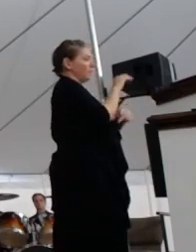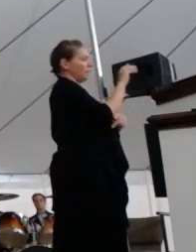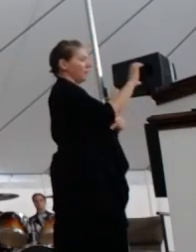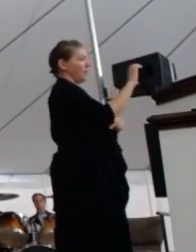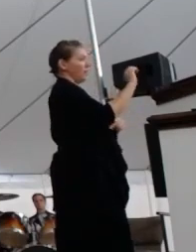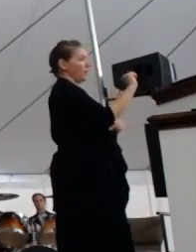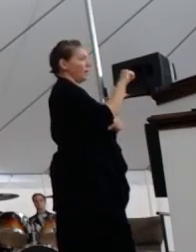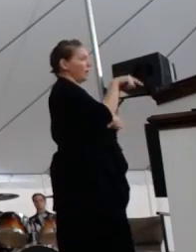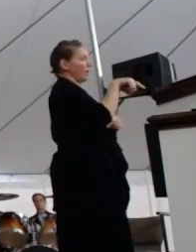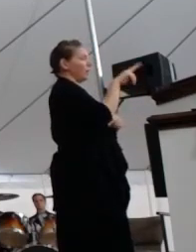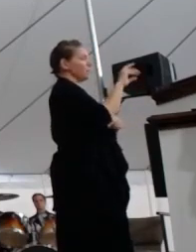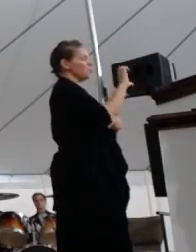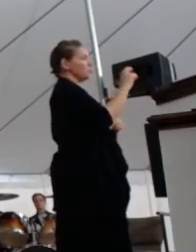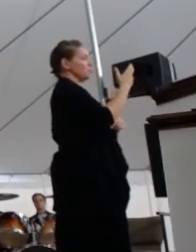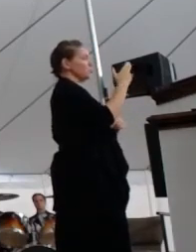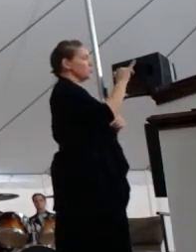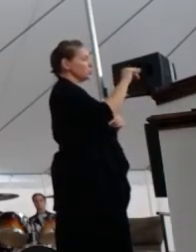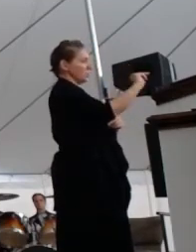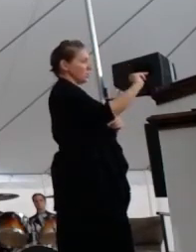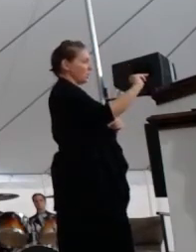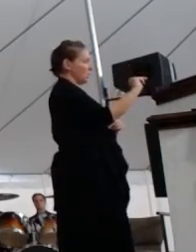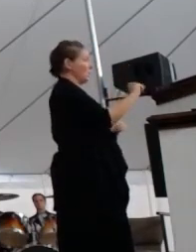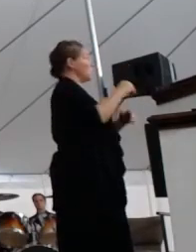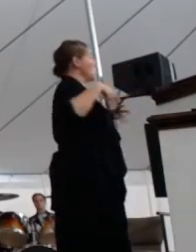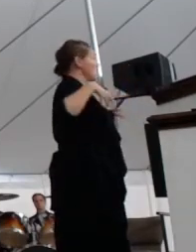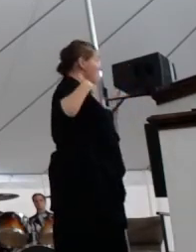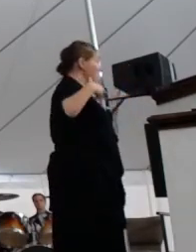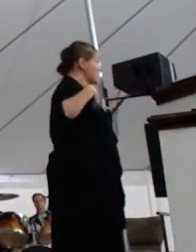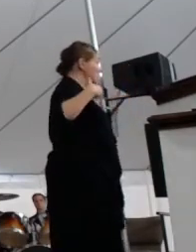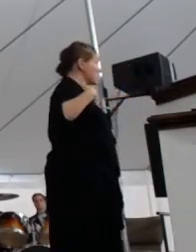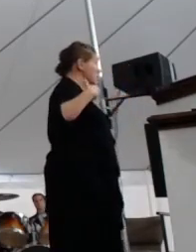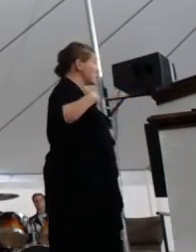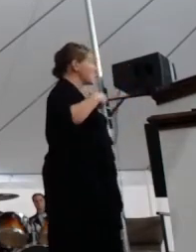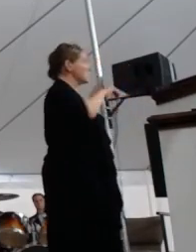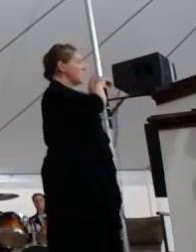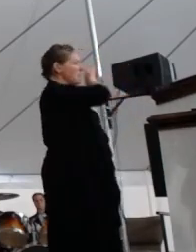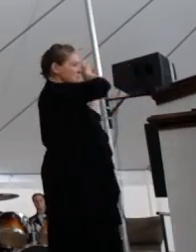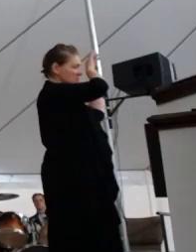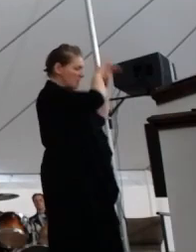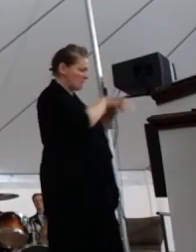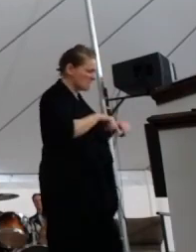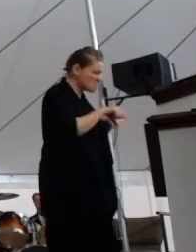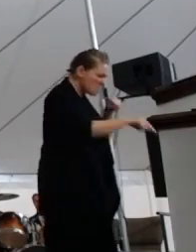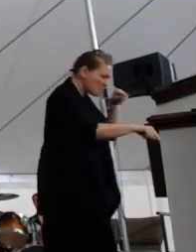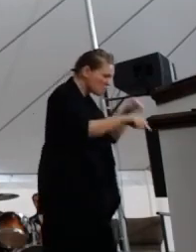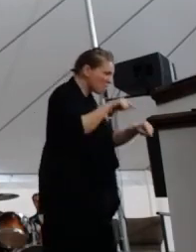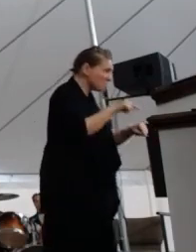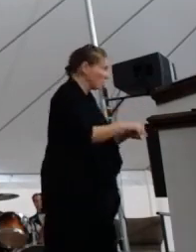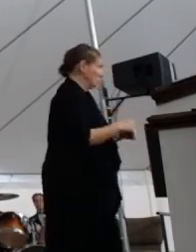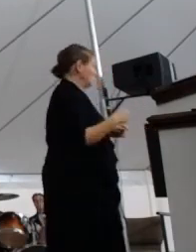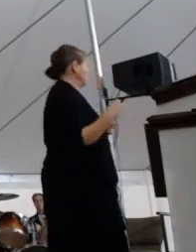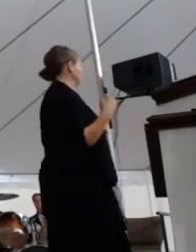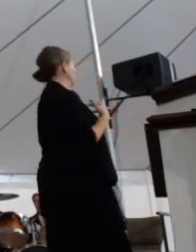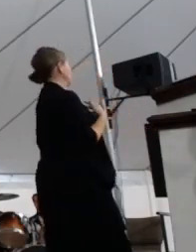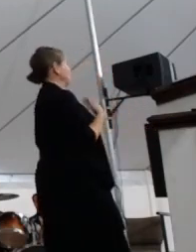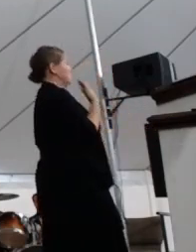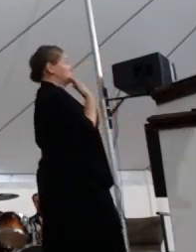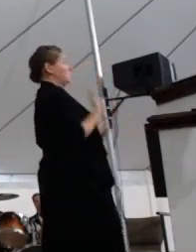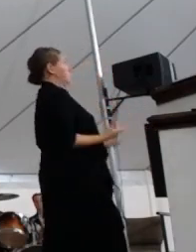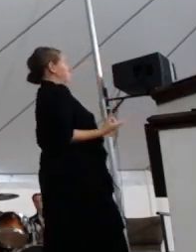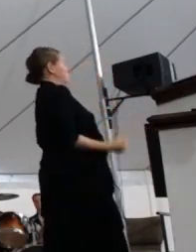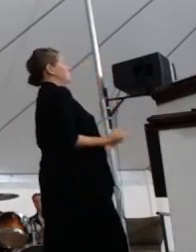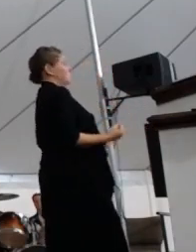to come down to where she was and begin to prod at her and poke at her. She was afraid. She didn't know what to